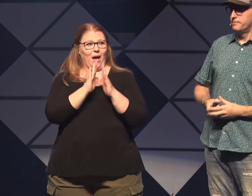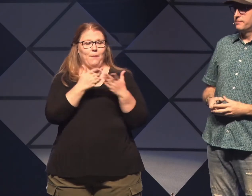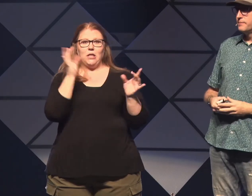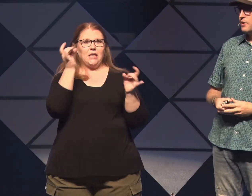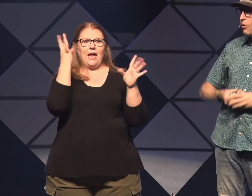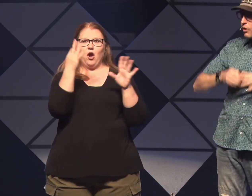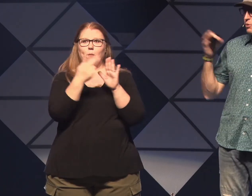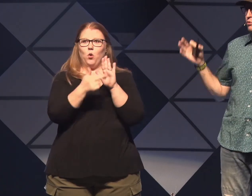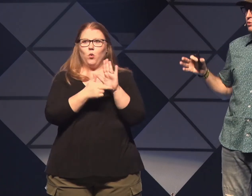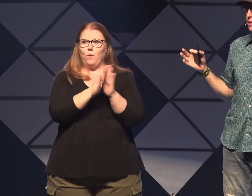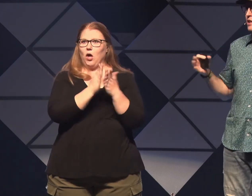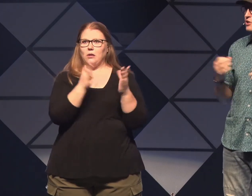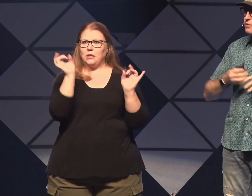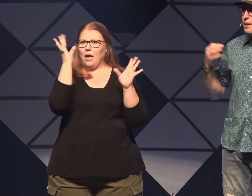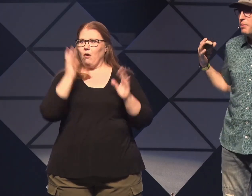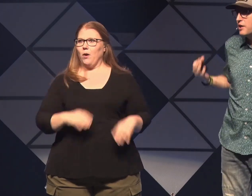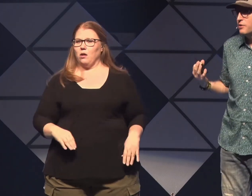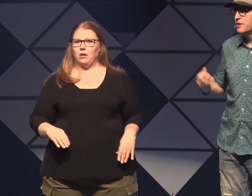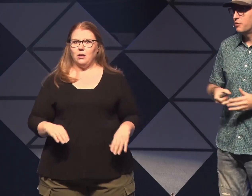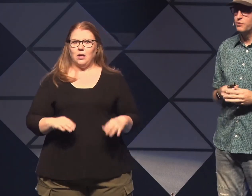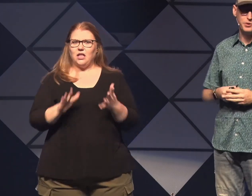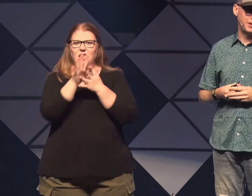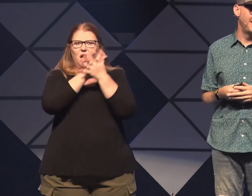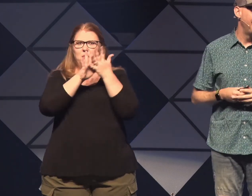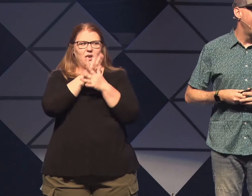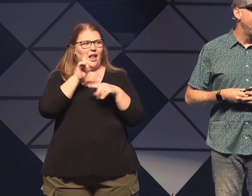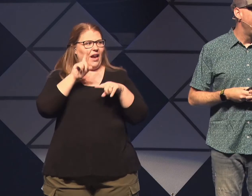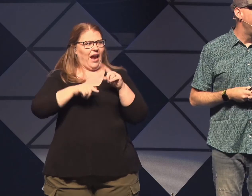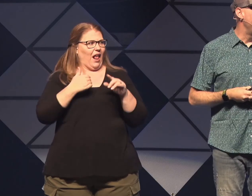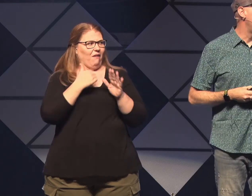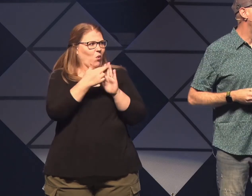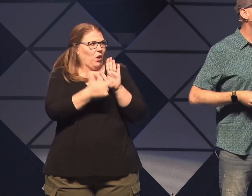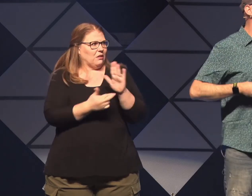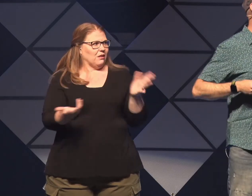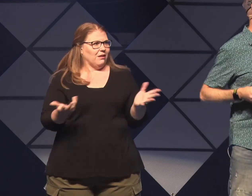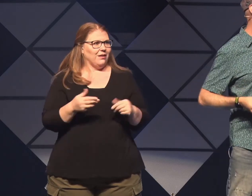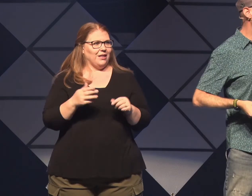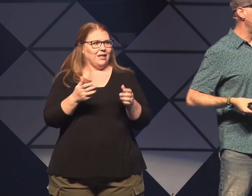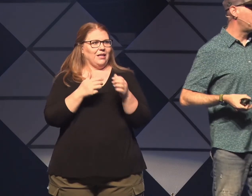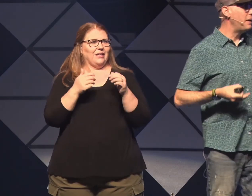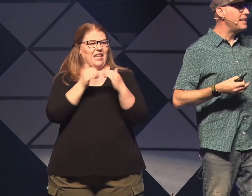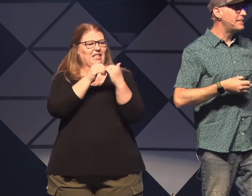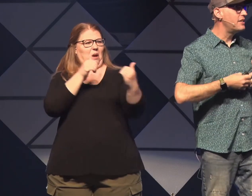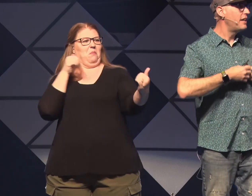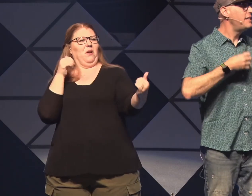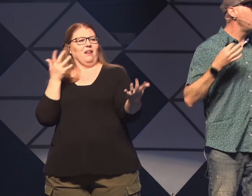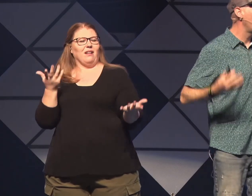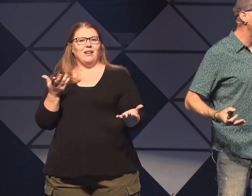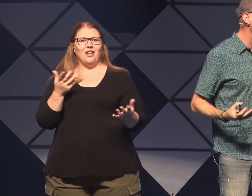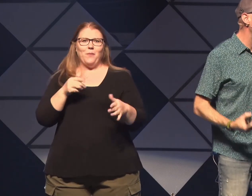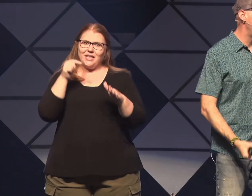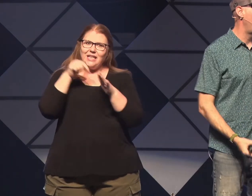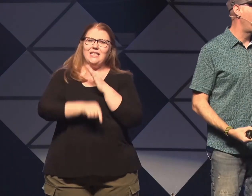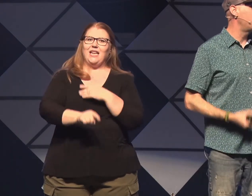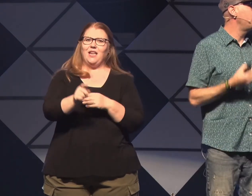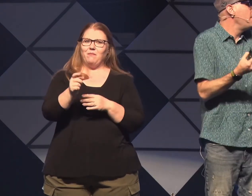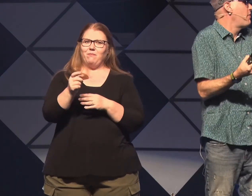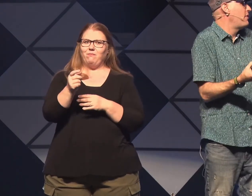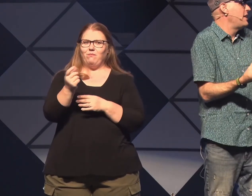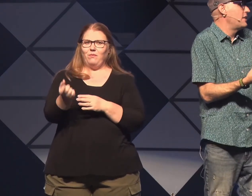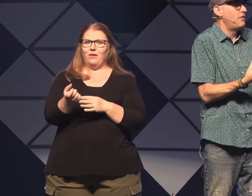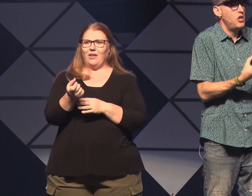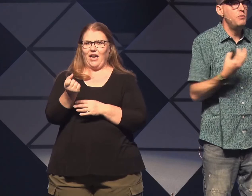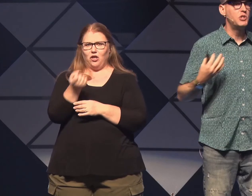book, horrible rule book. It's too ambiguous for rules. It's too far away for rules, but it is a deep revelation of love. It's a